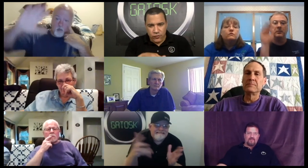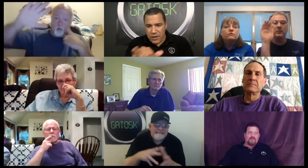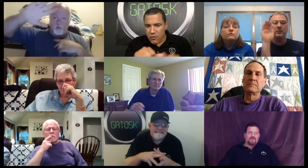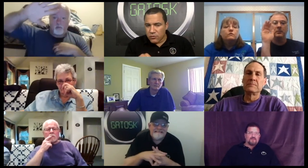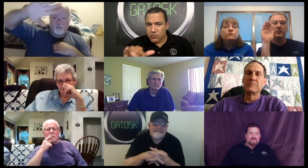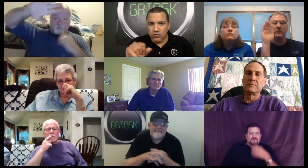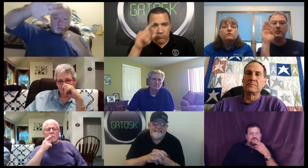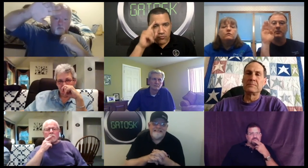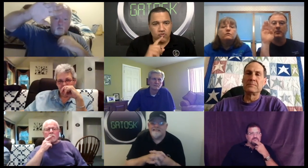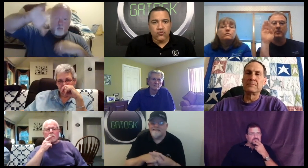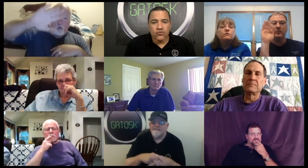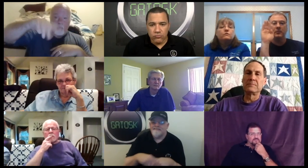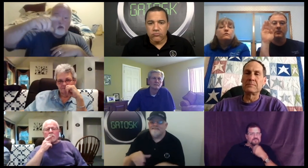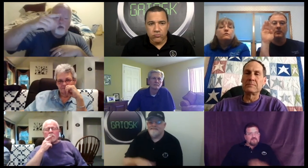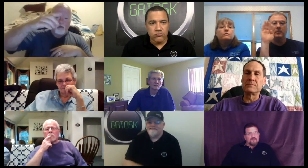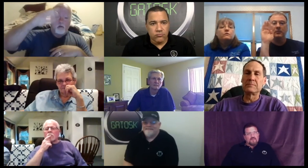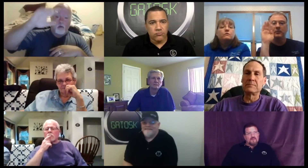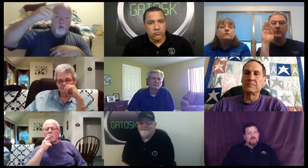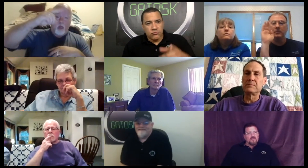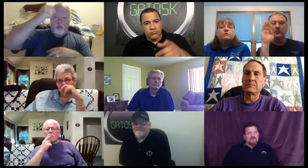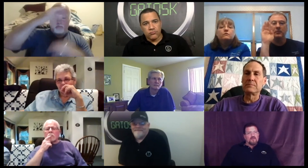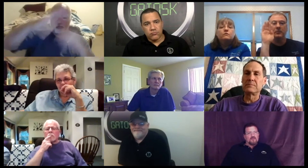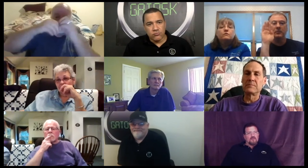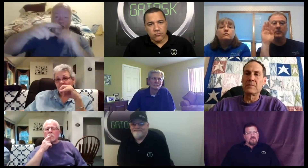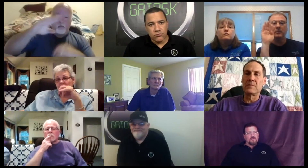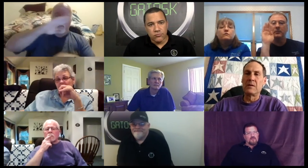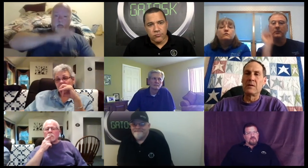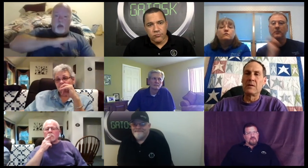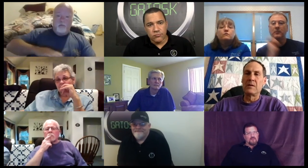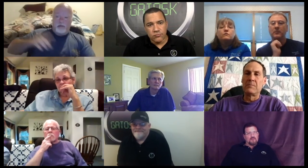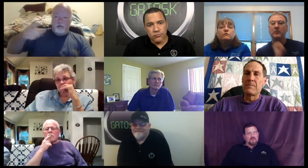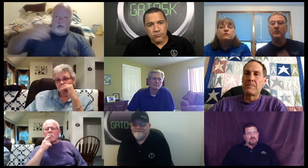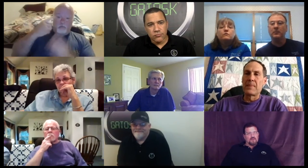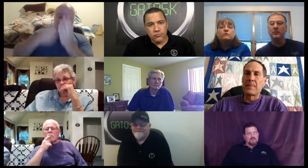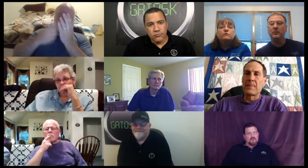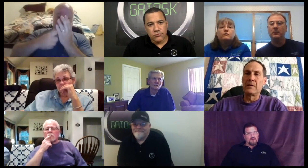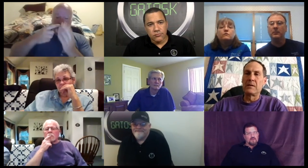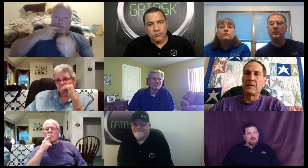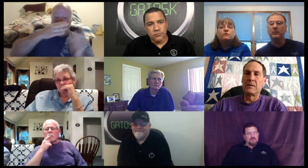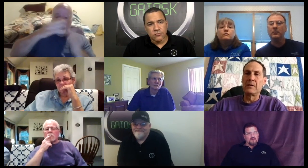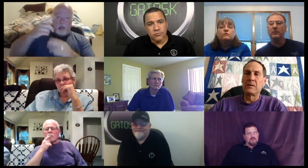graphic design? Yes, we do need to work on that area for sure. One thing I wanted to add, sometimes